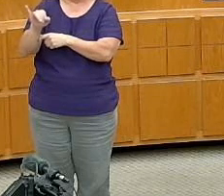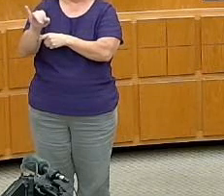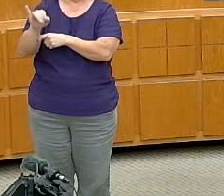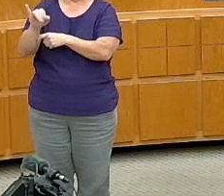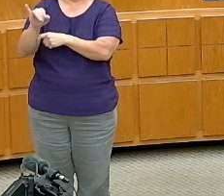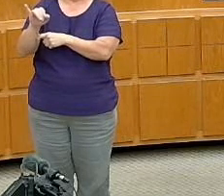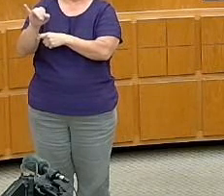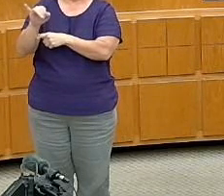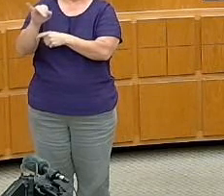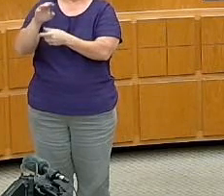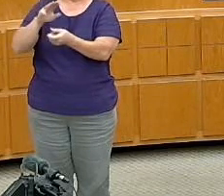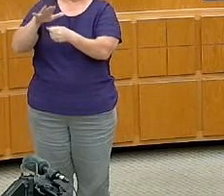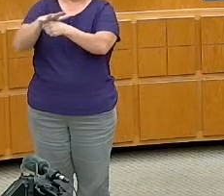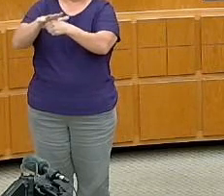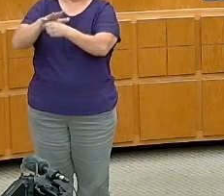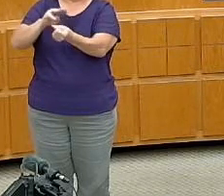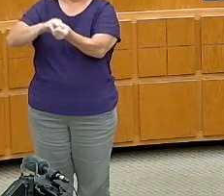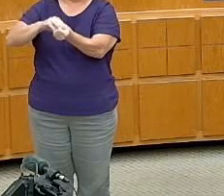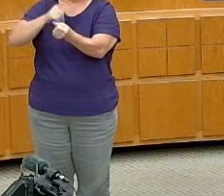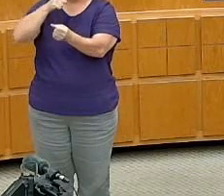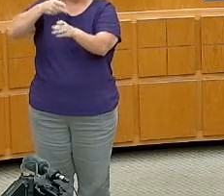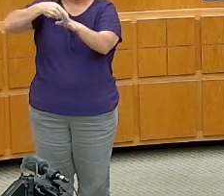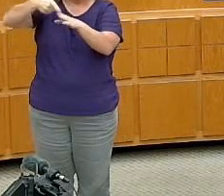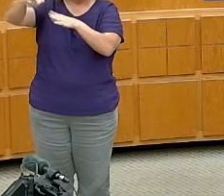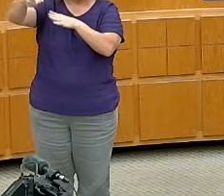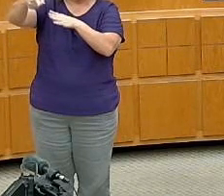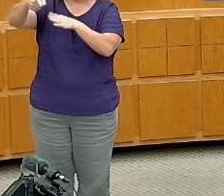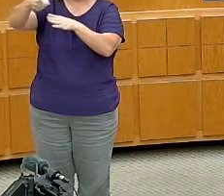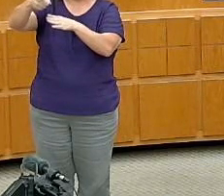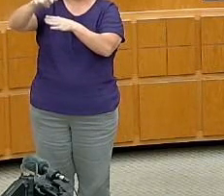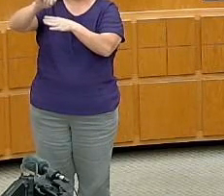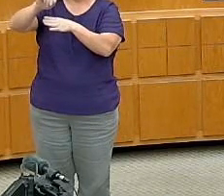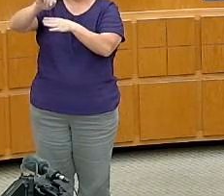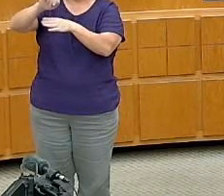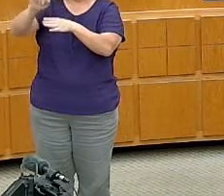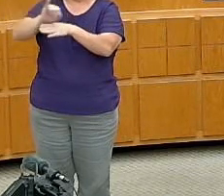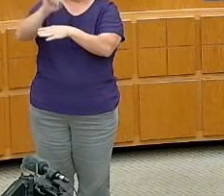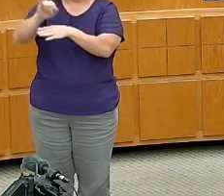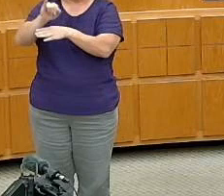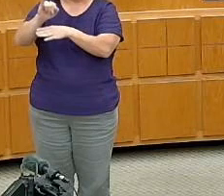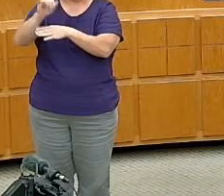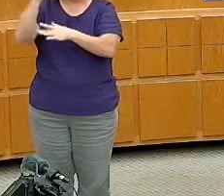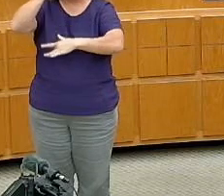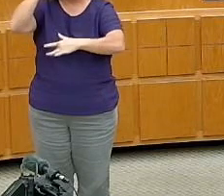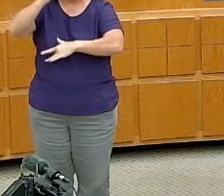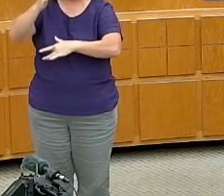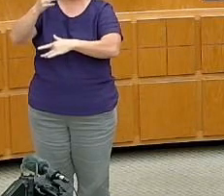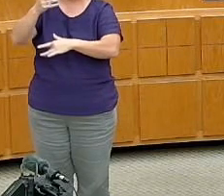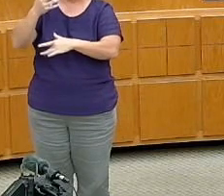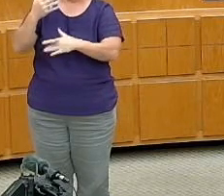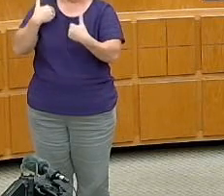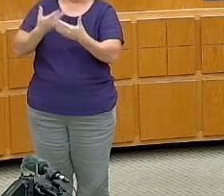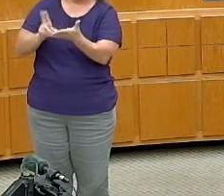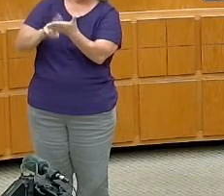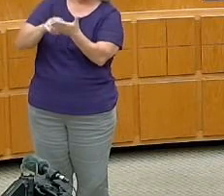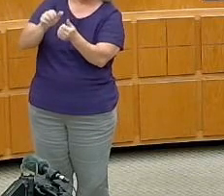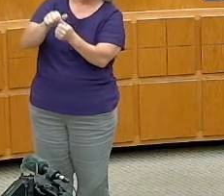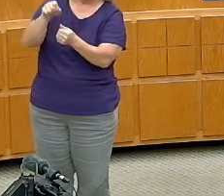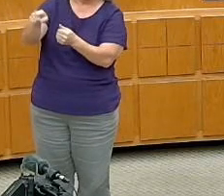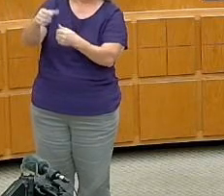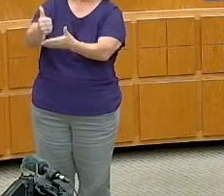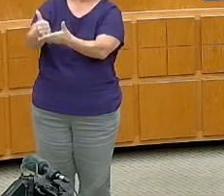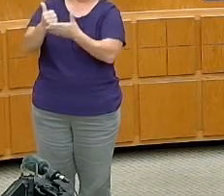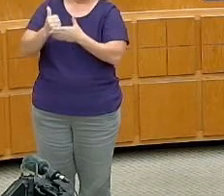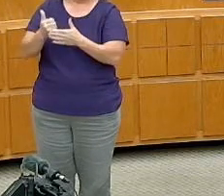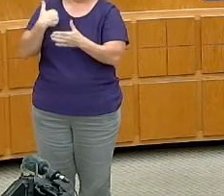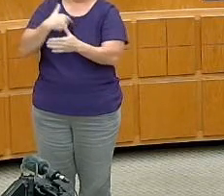in infectious disease, and the city and the county have a contract with him. He helps us in our situations such as